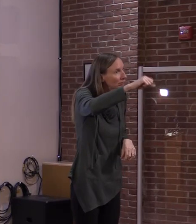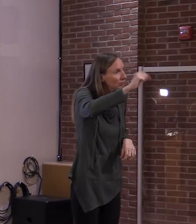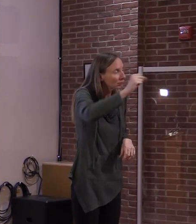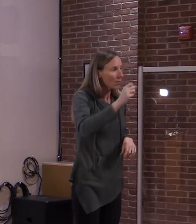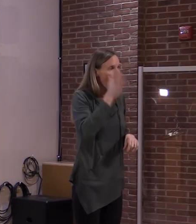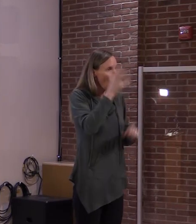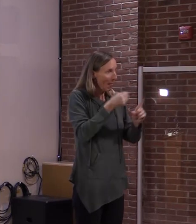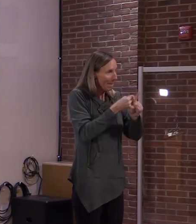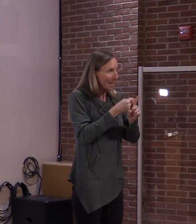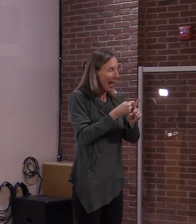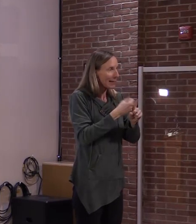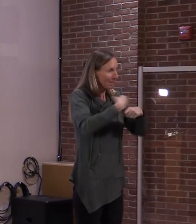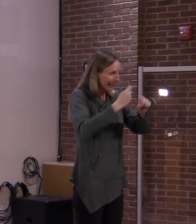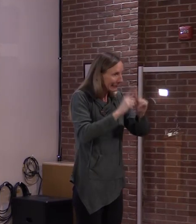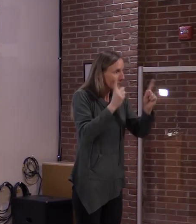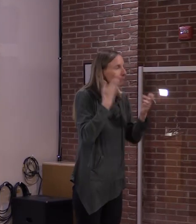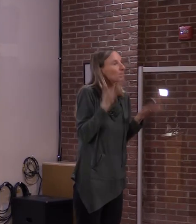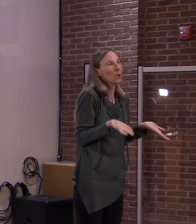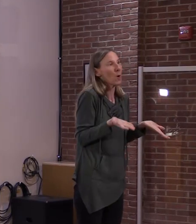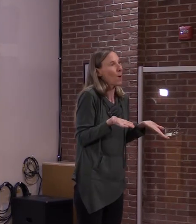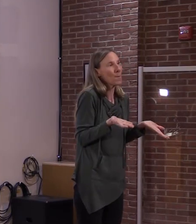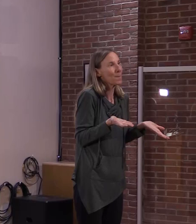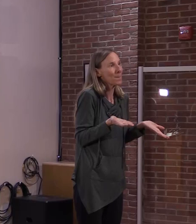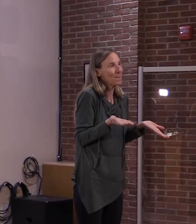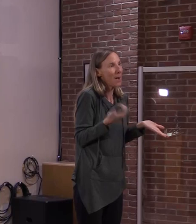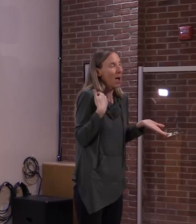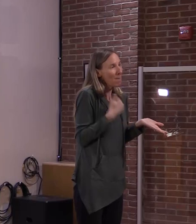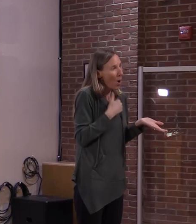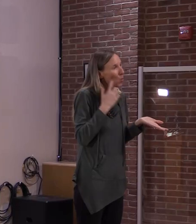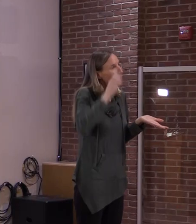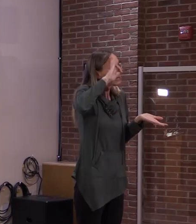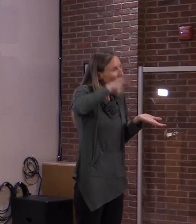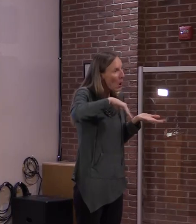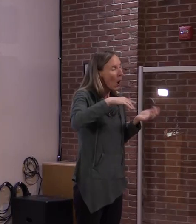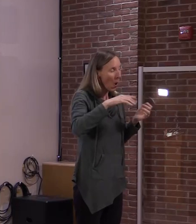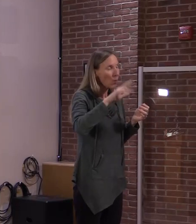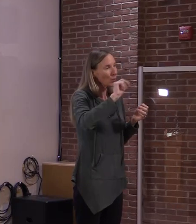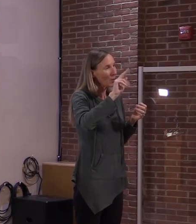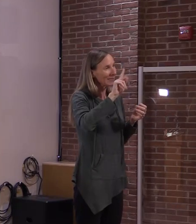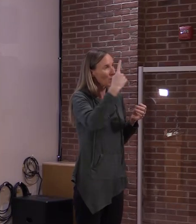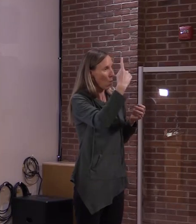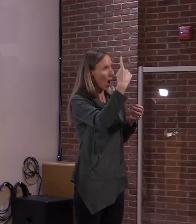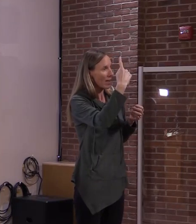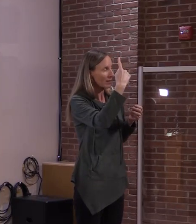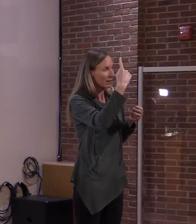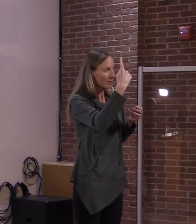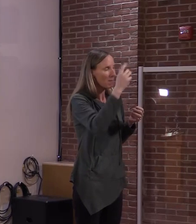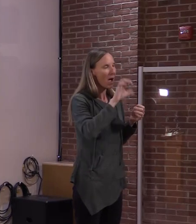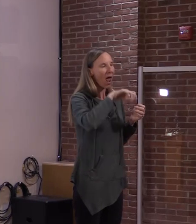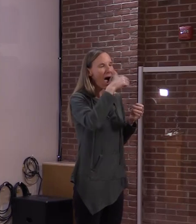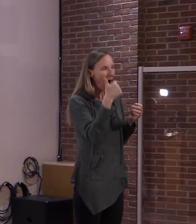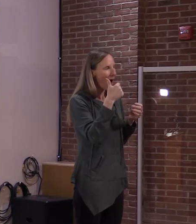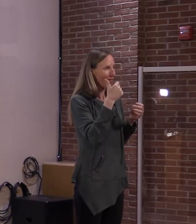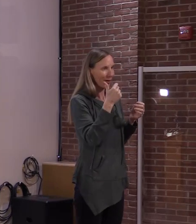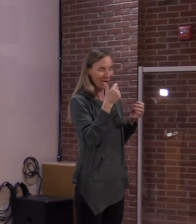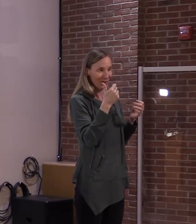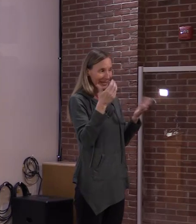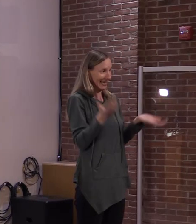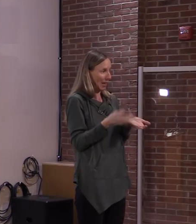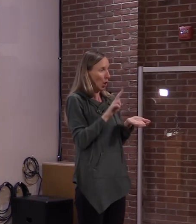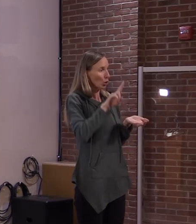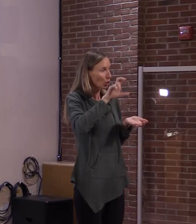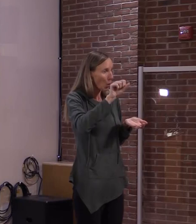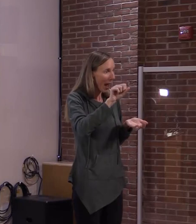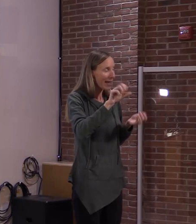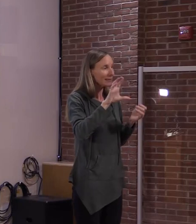of the high uptake that we anticipate getting across the state, and even in the Northeast Kingdom as well. I mean, there's other places in the region or in the country that,